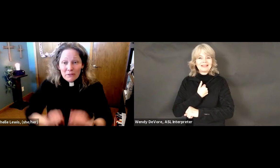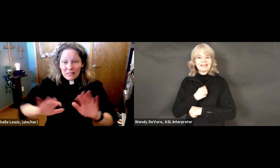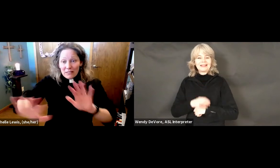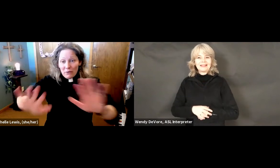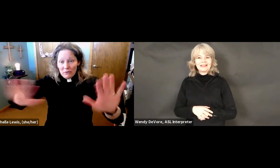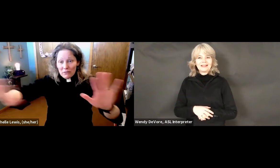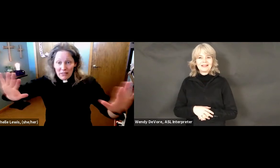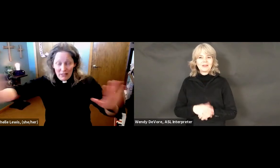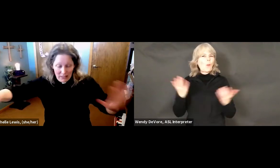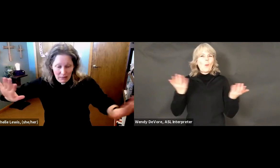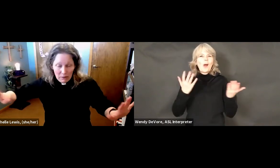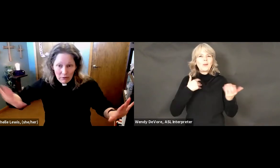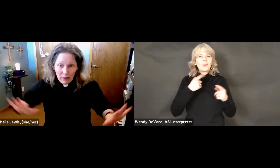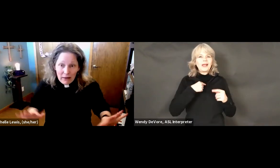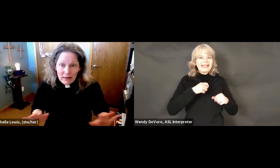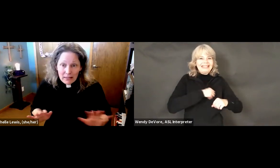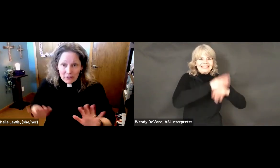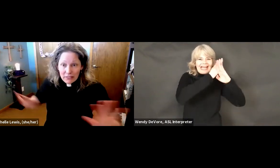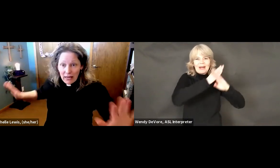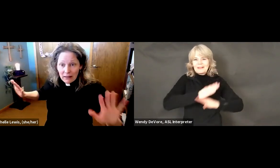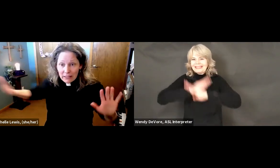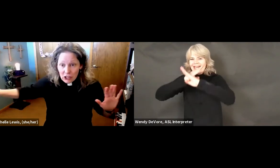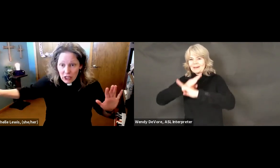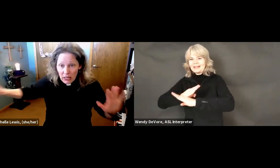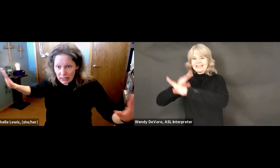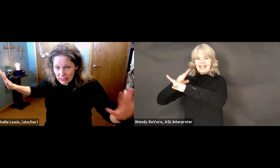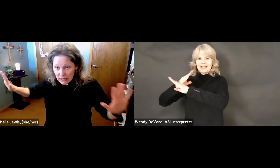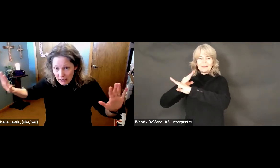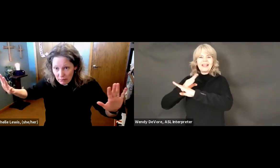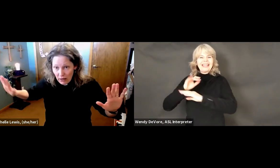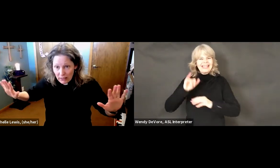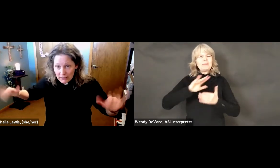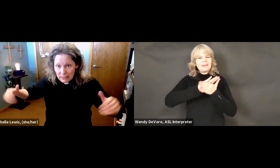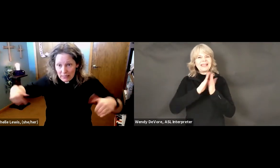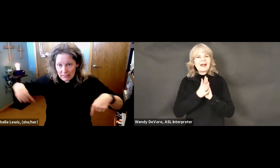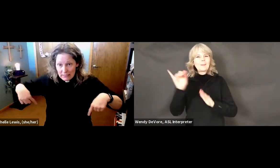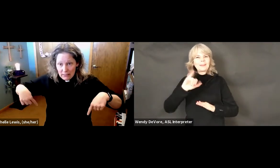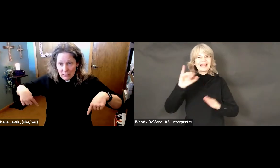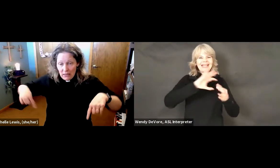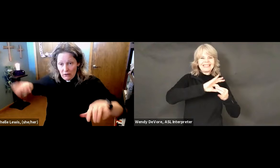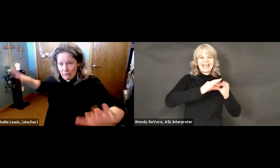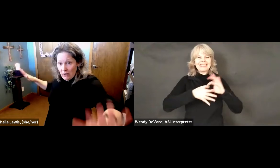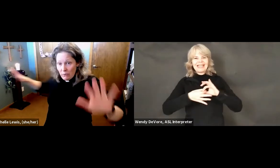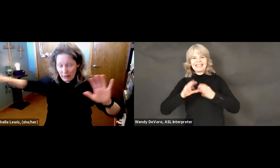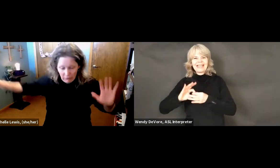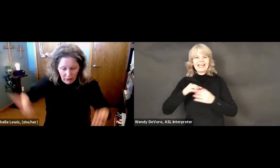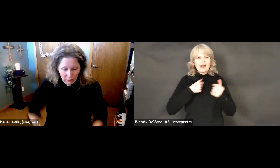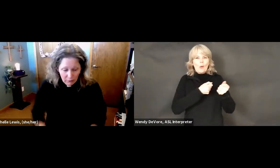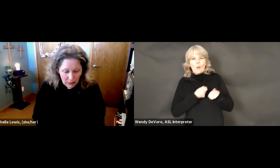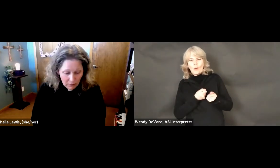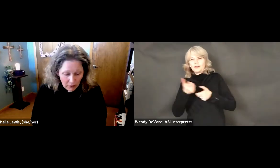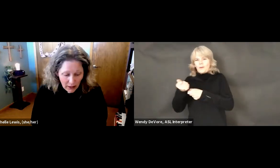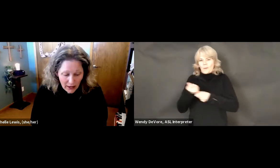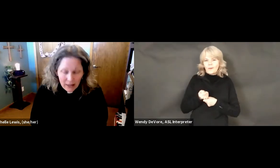And those things that we use to kind of keep people away, they start to act like chains. They keep us stuck here far away from